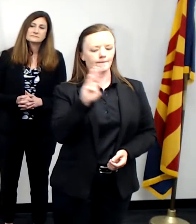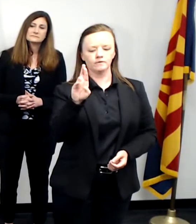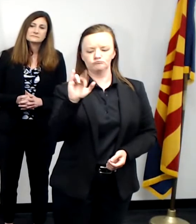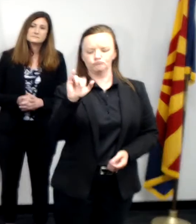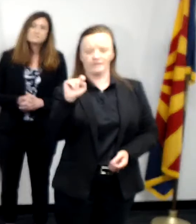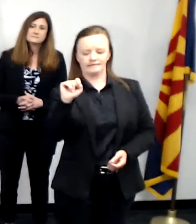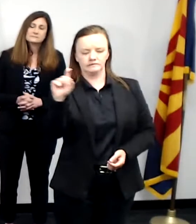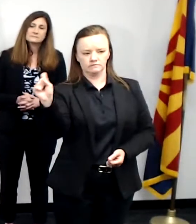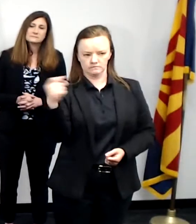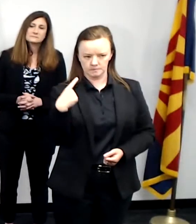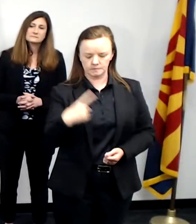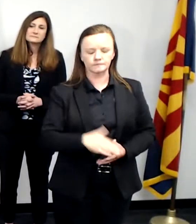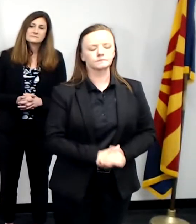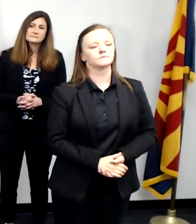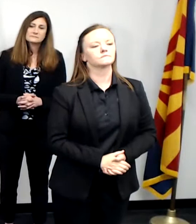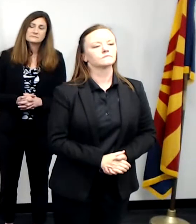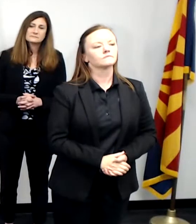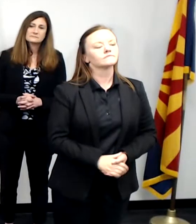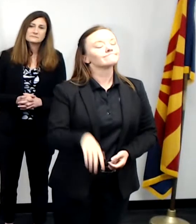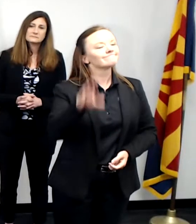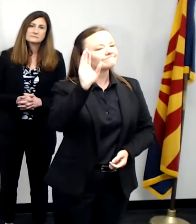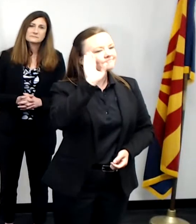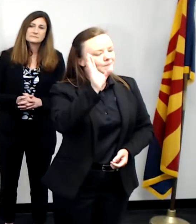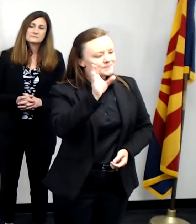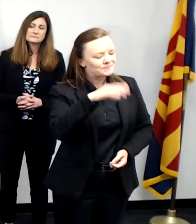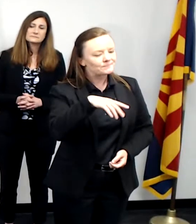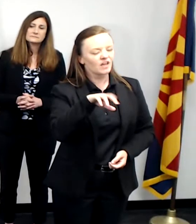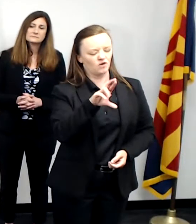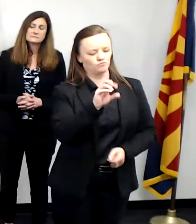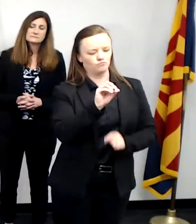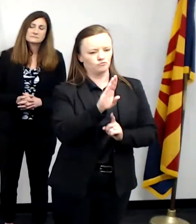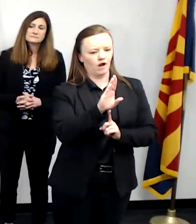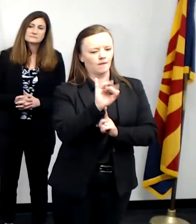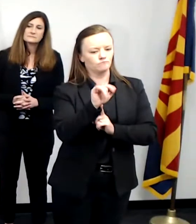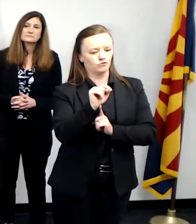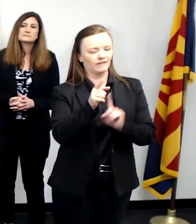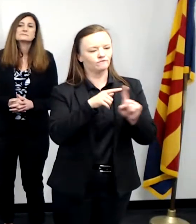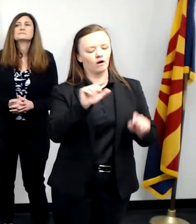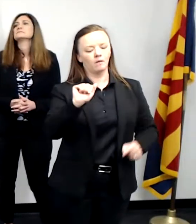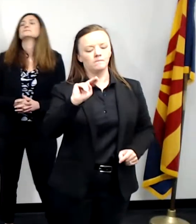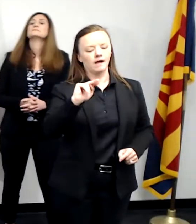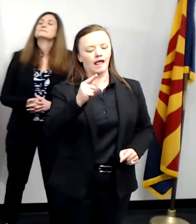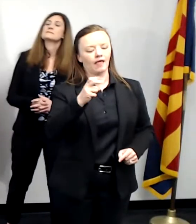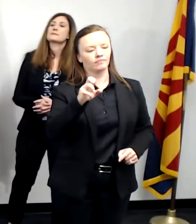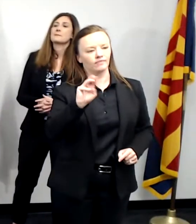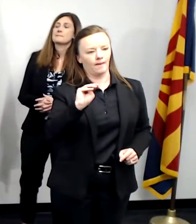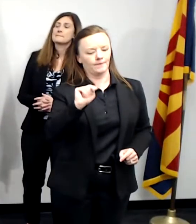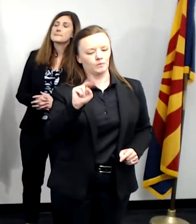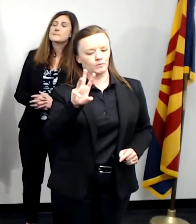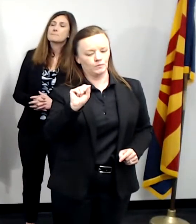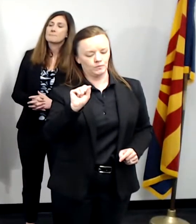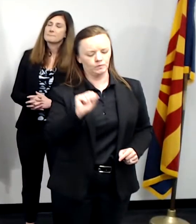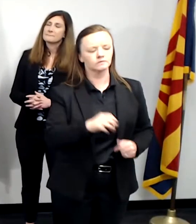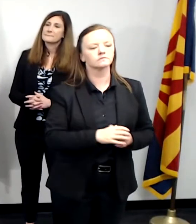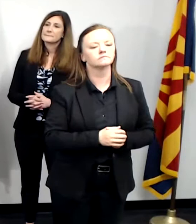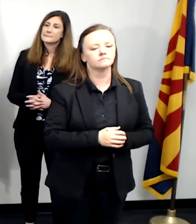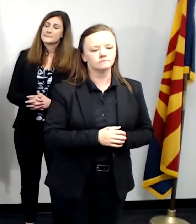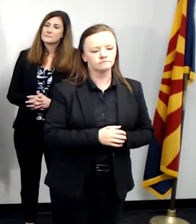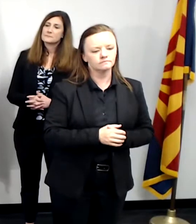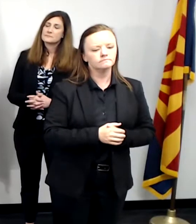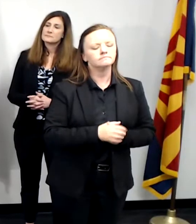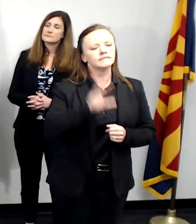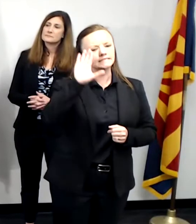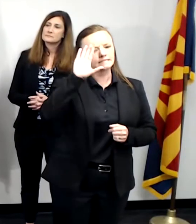live. Yes, hi, Rob Britt from Anthem News. There's solid evidence from past